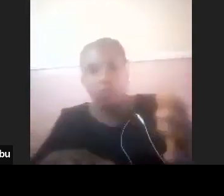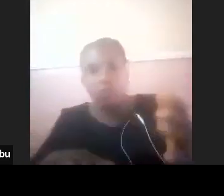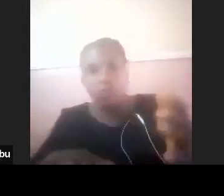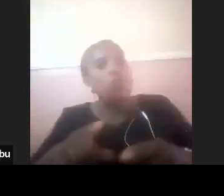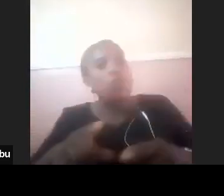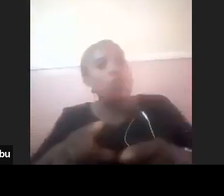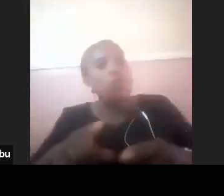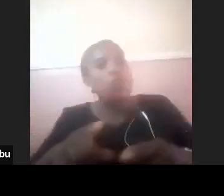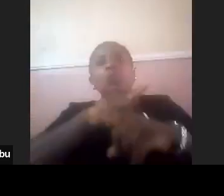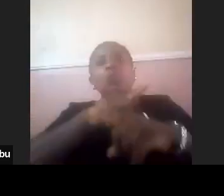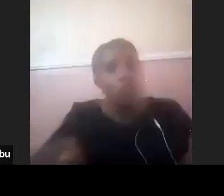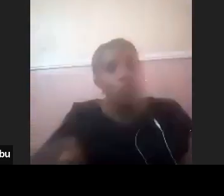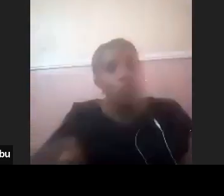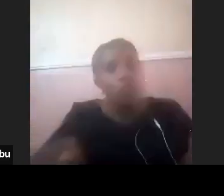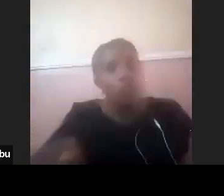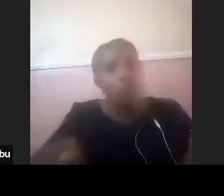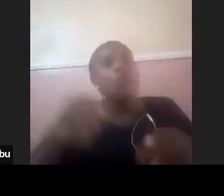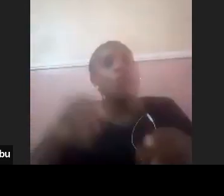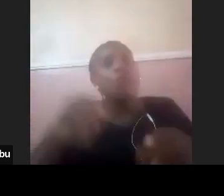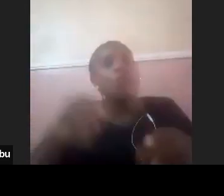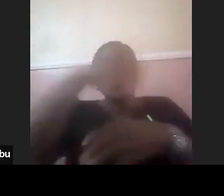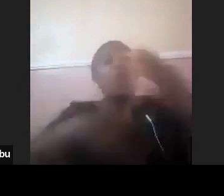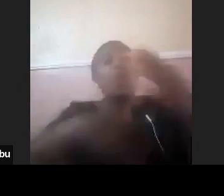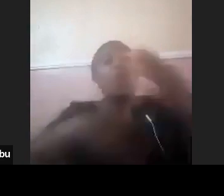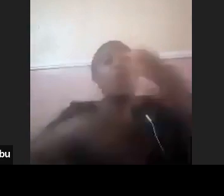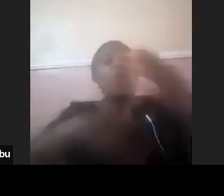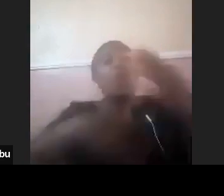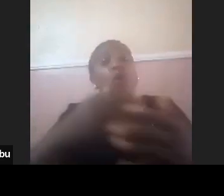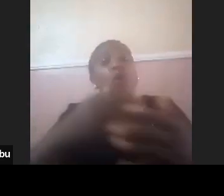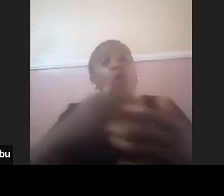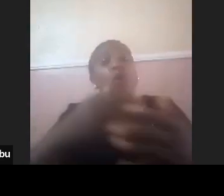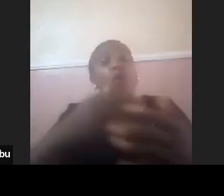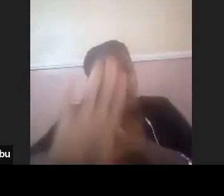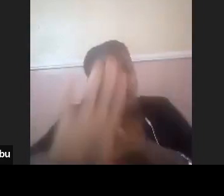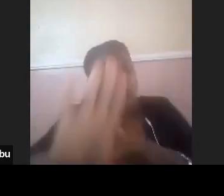your ideas. When you're reading through your essays, you can start